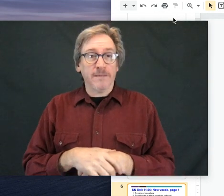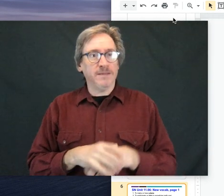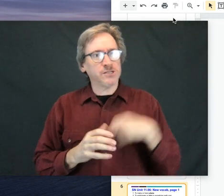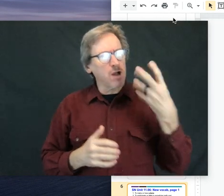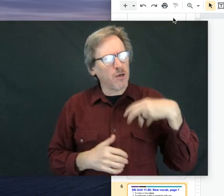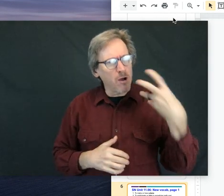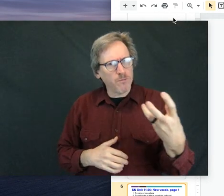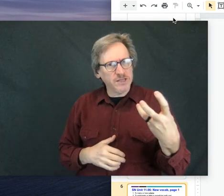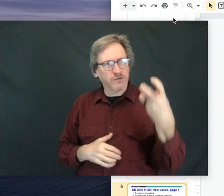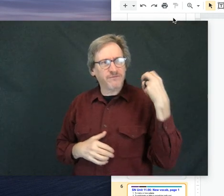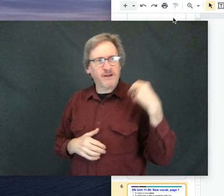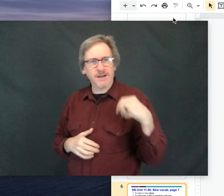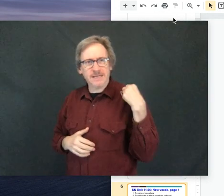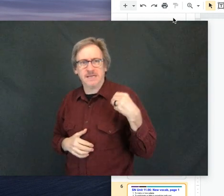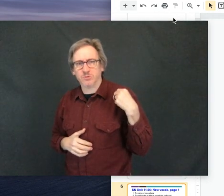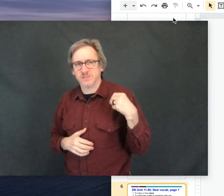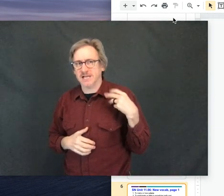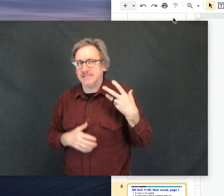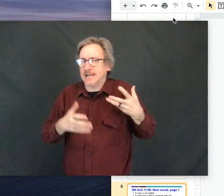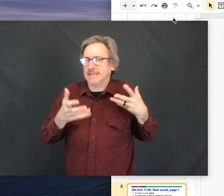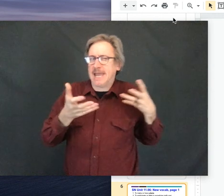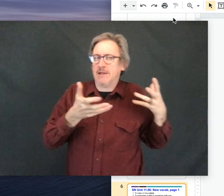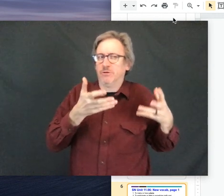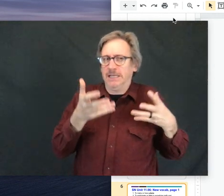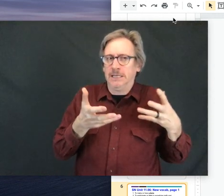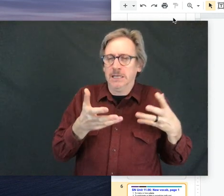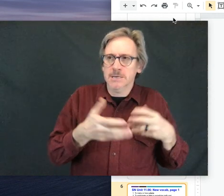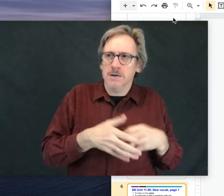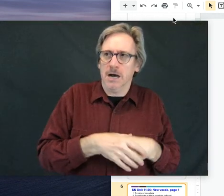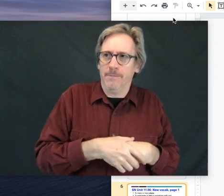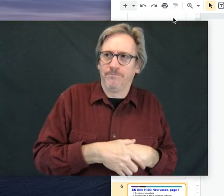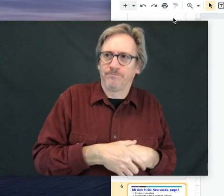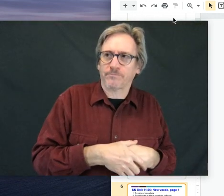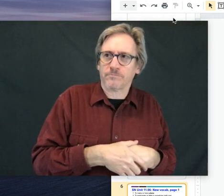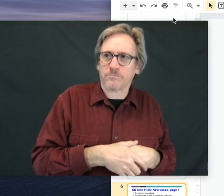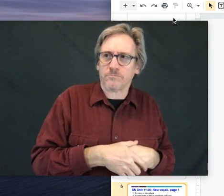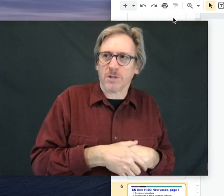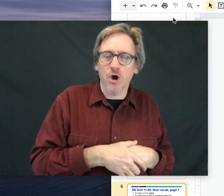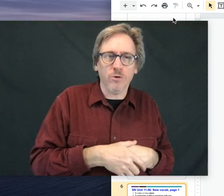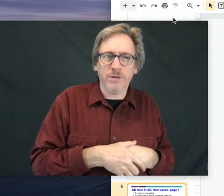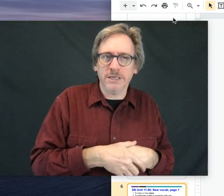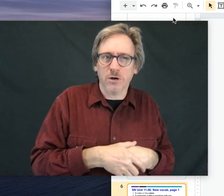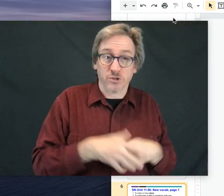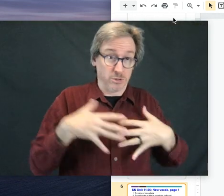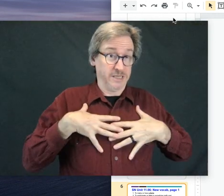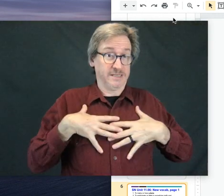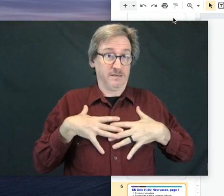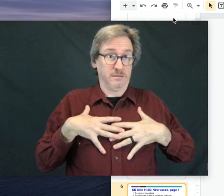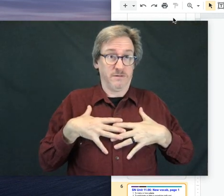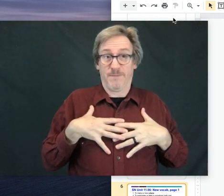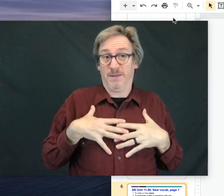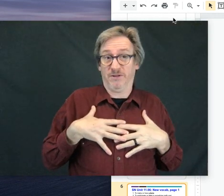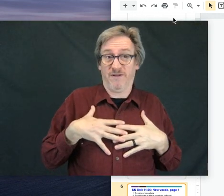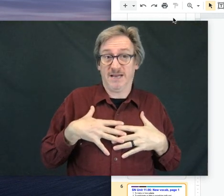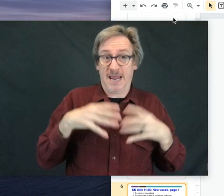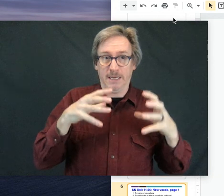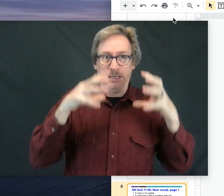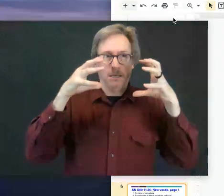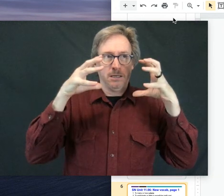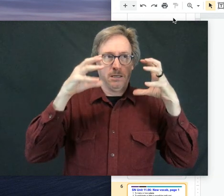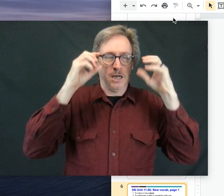Again, these are very conceptual signs that I can't really no one really knows, or at least not been able to